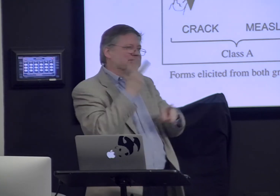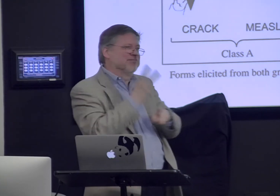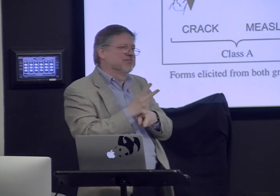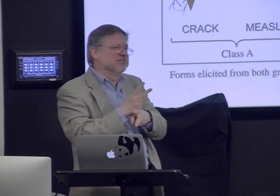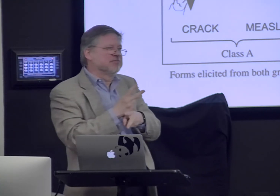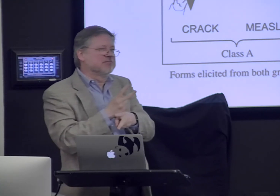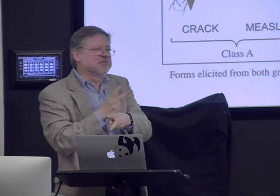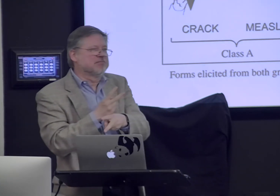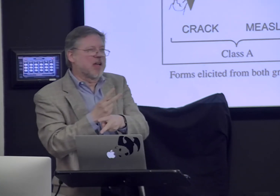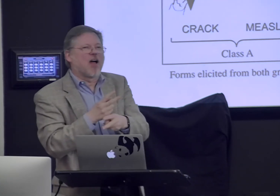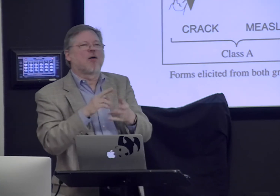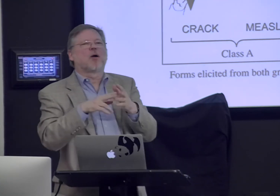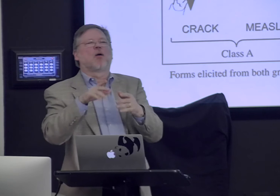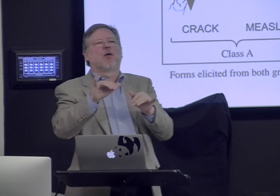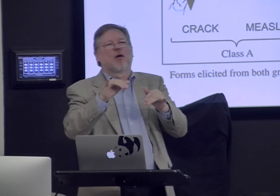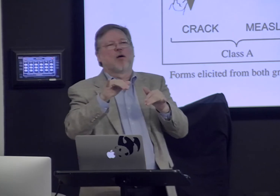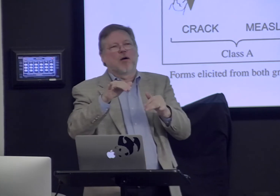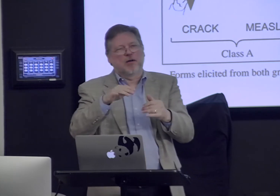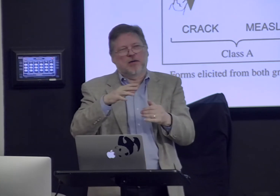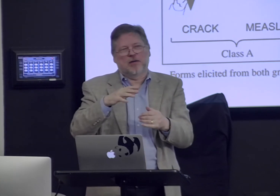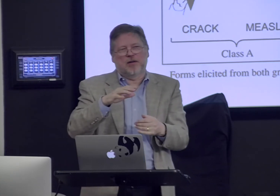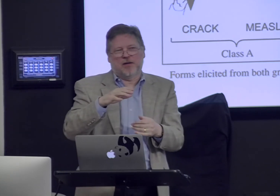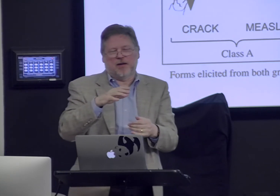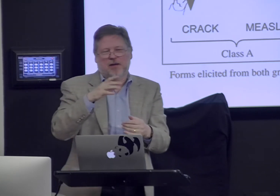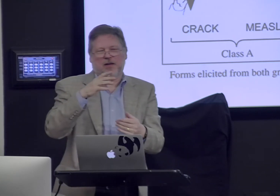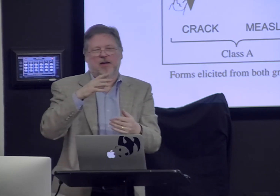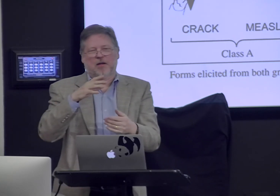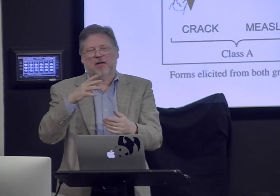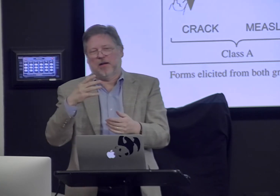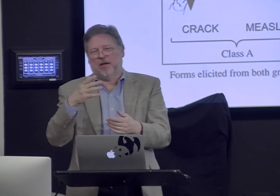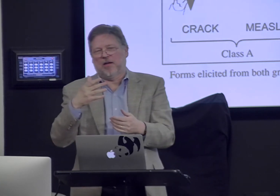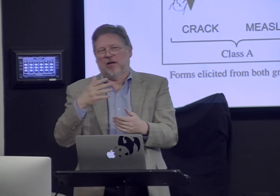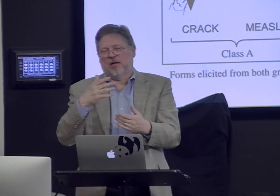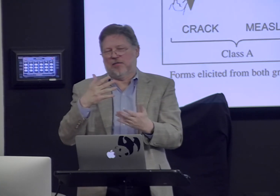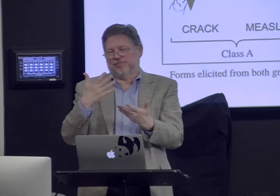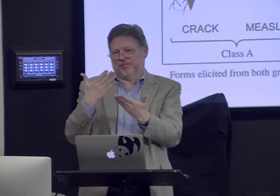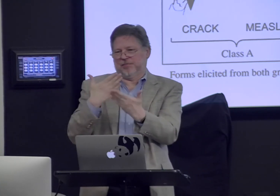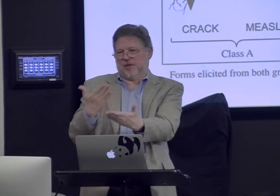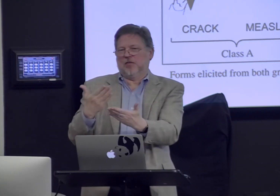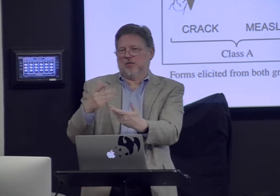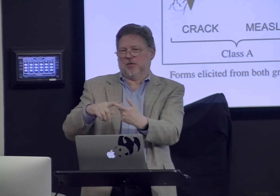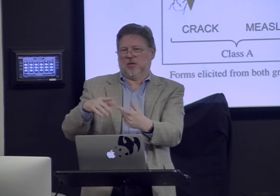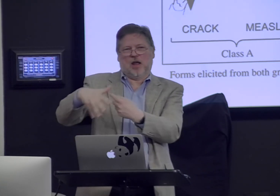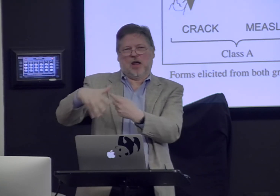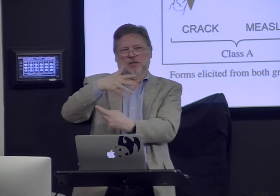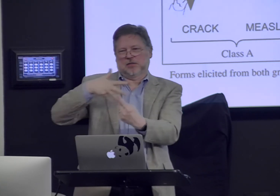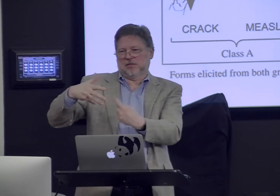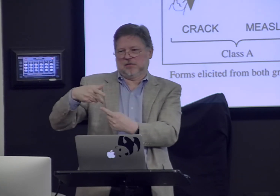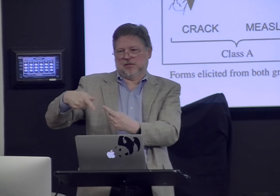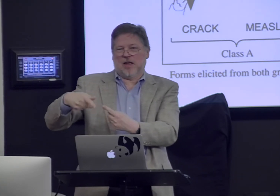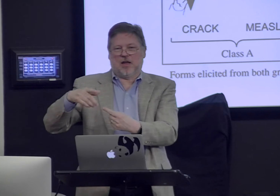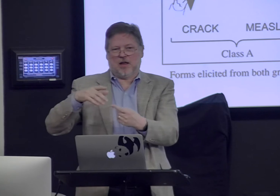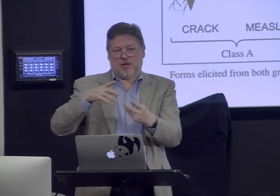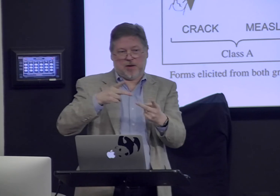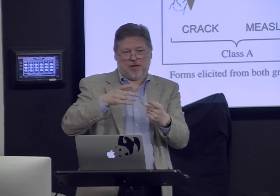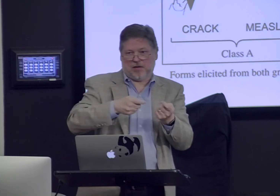window. There's a meaning in that movement. People still understand that movement to have meaning, so it's retained in the word.